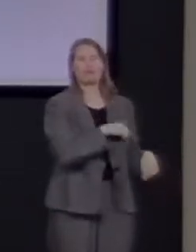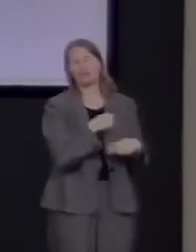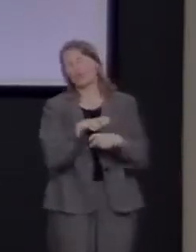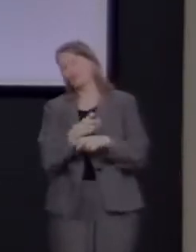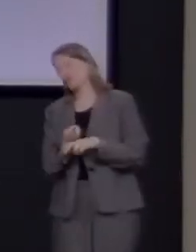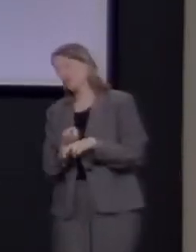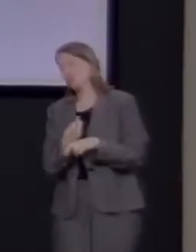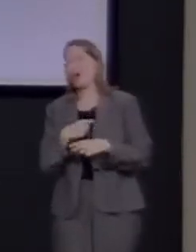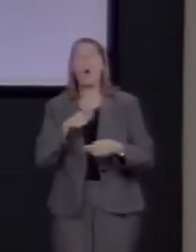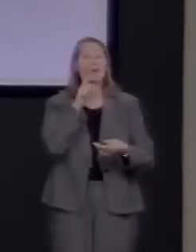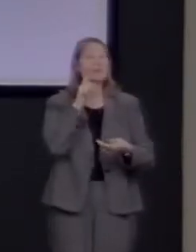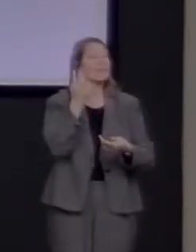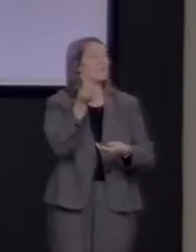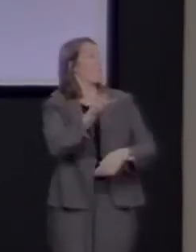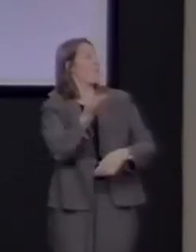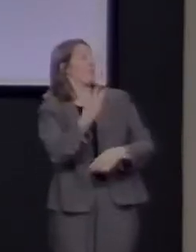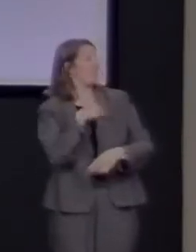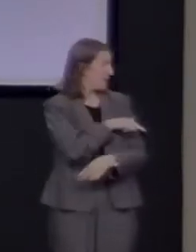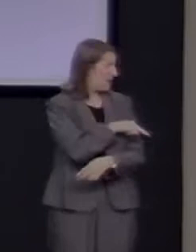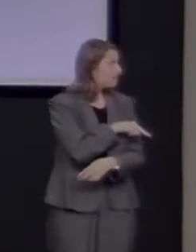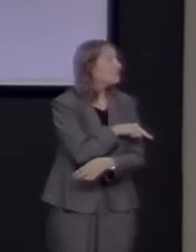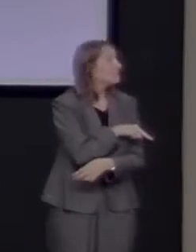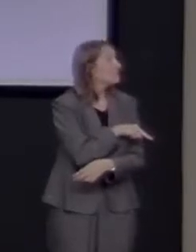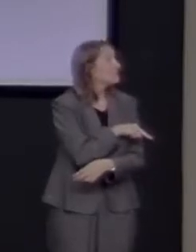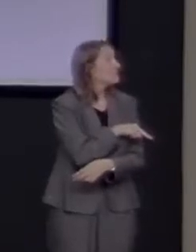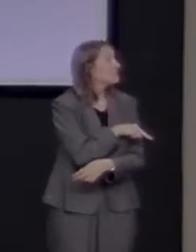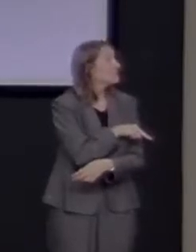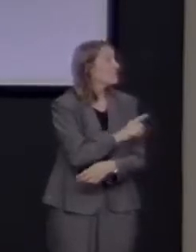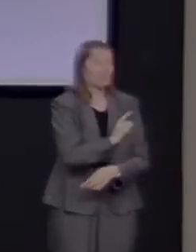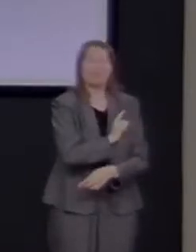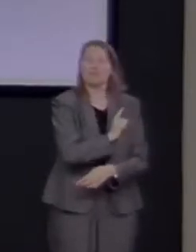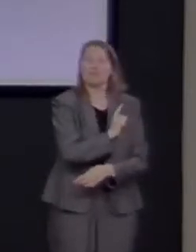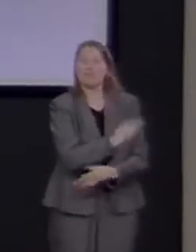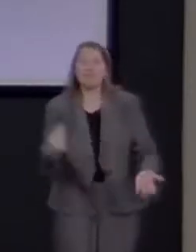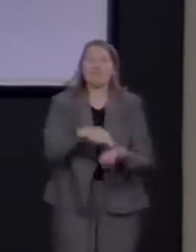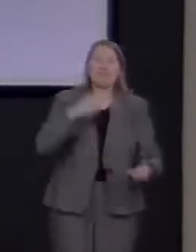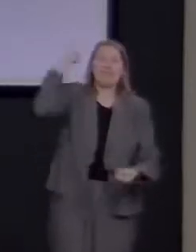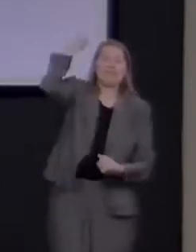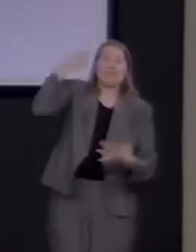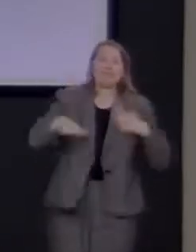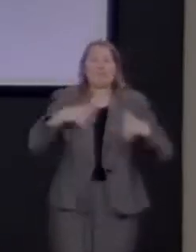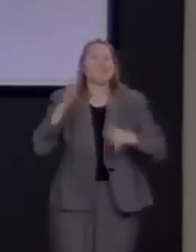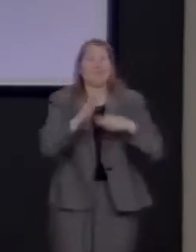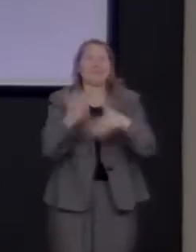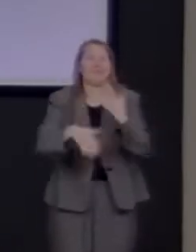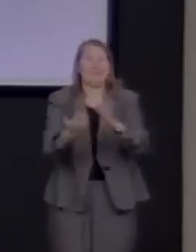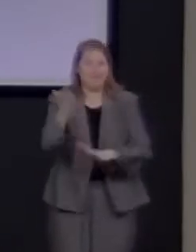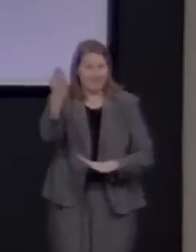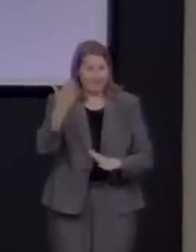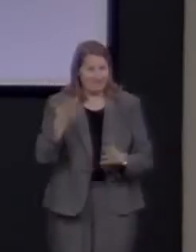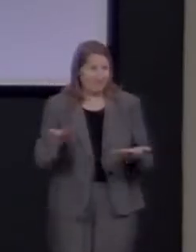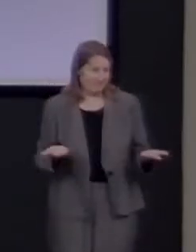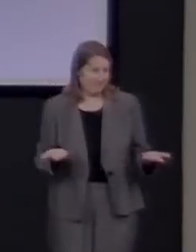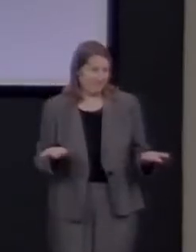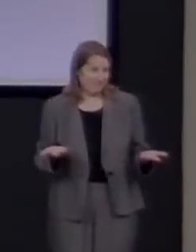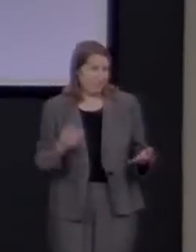could be on the weekday to be in a state of panic and to run into the shower to quickly make it out of the house.